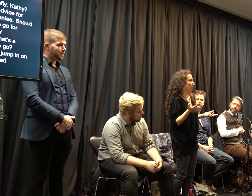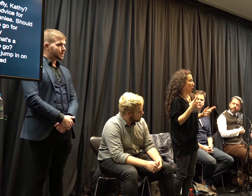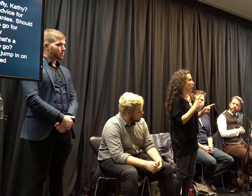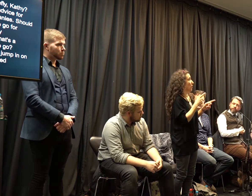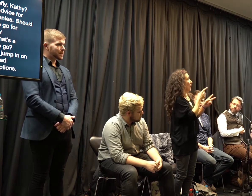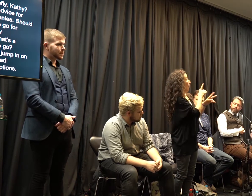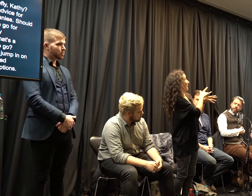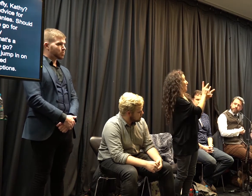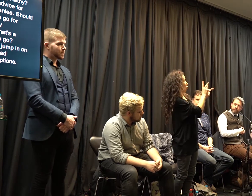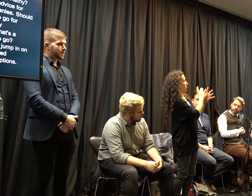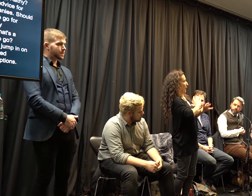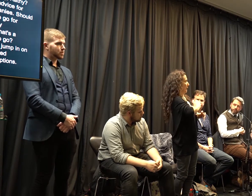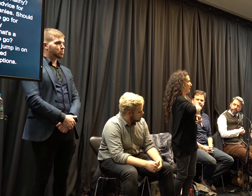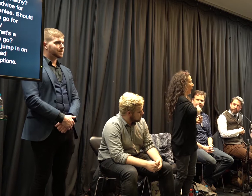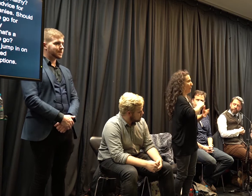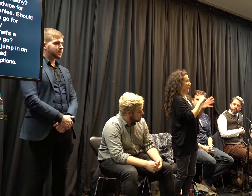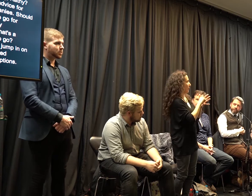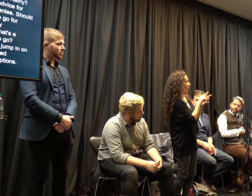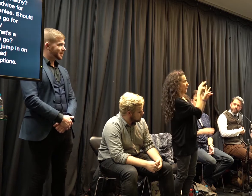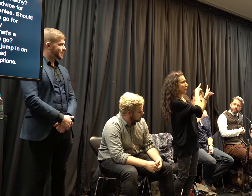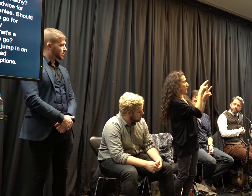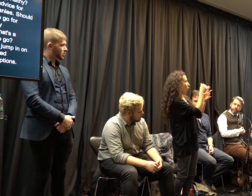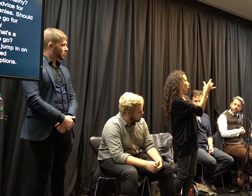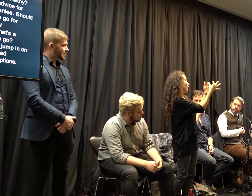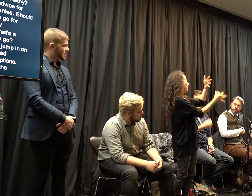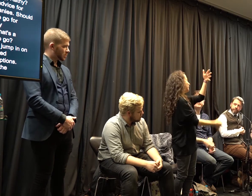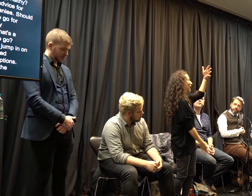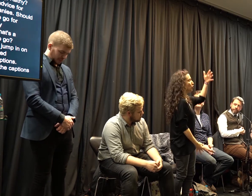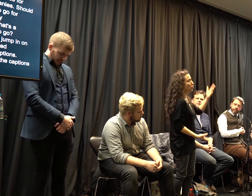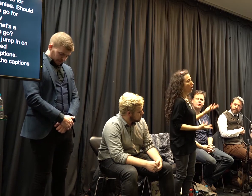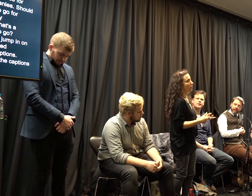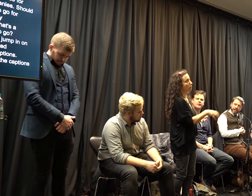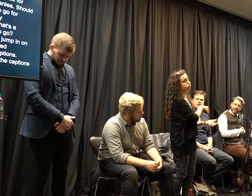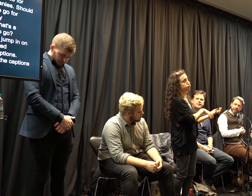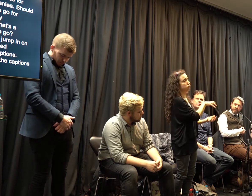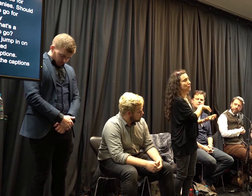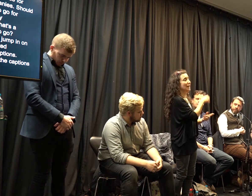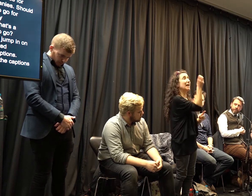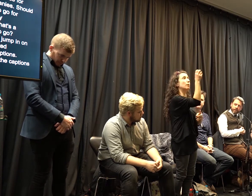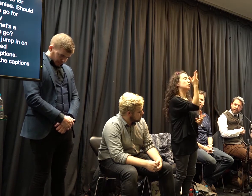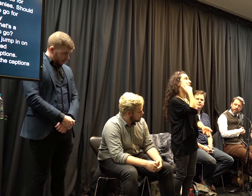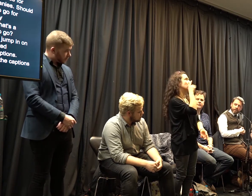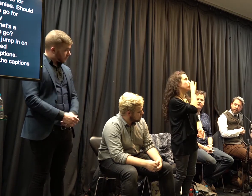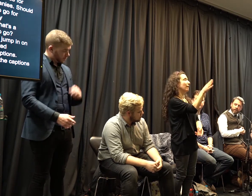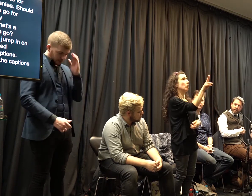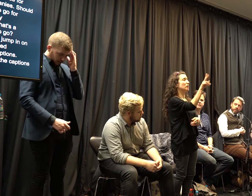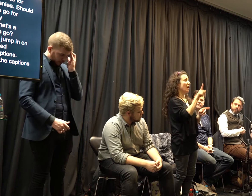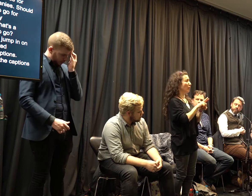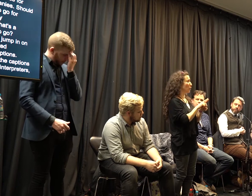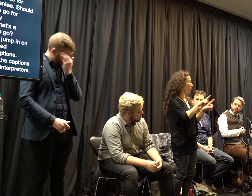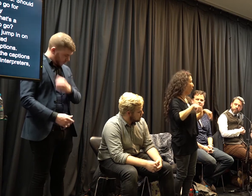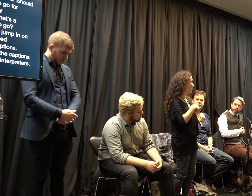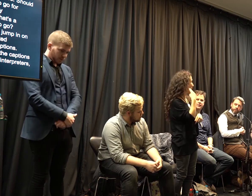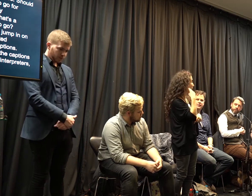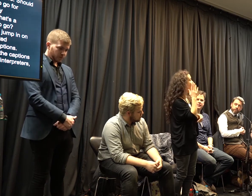lot of people find it easier to follow captions because it's difficult to follow sign language interpreted because of various factors,